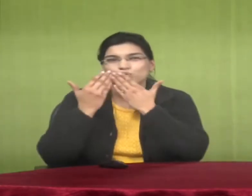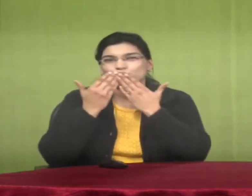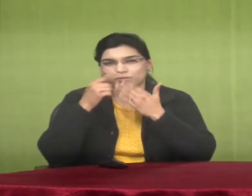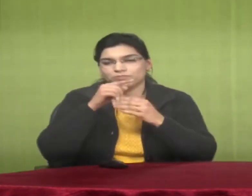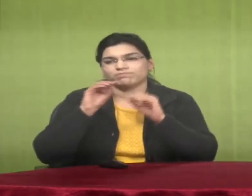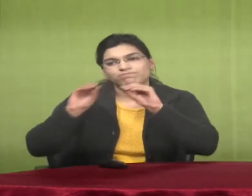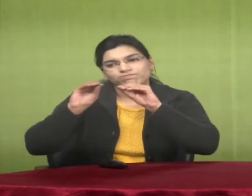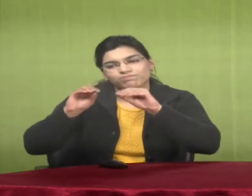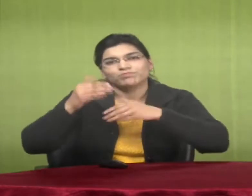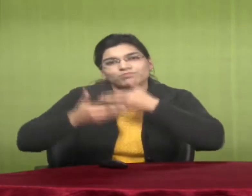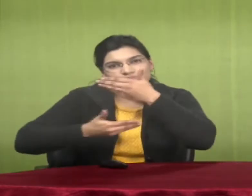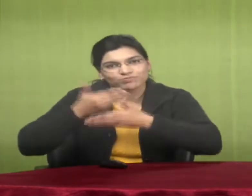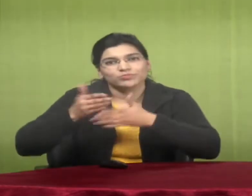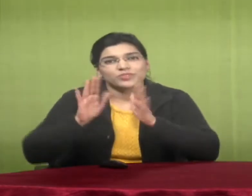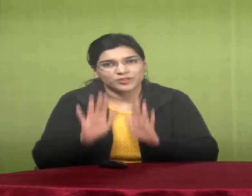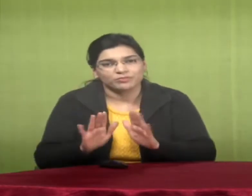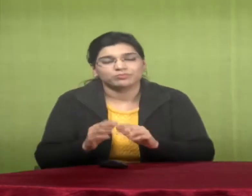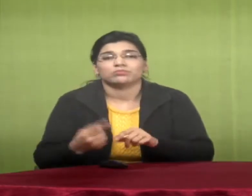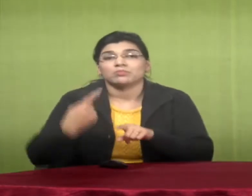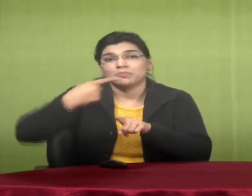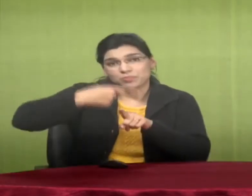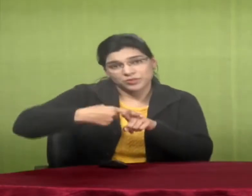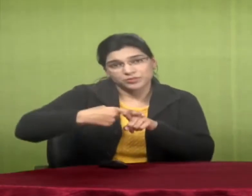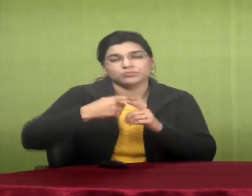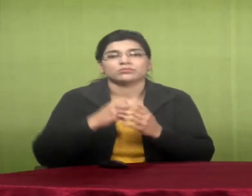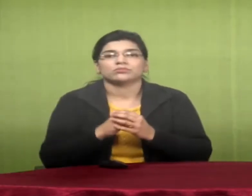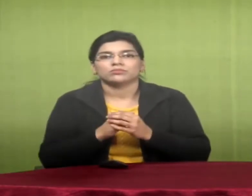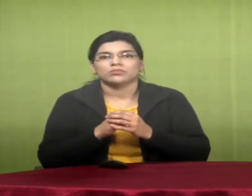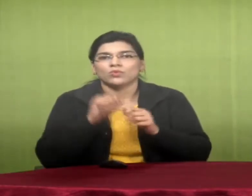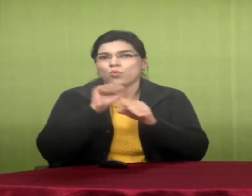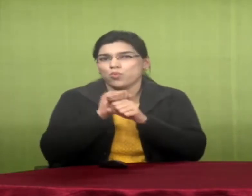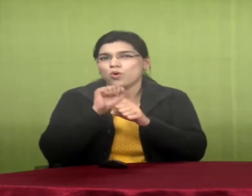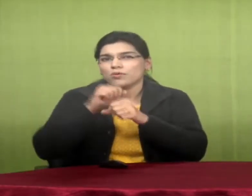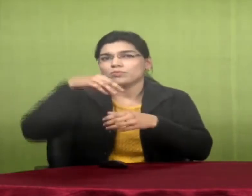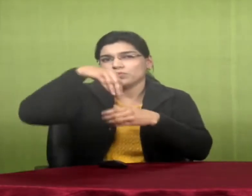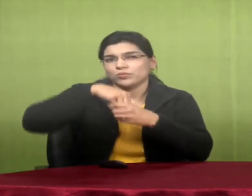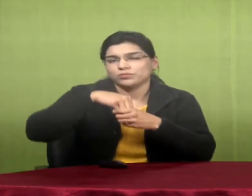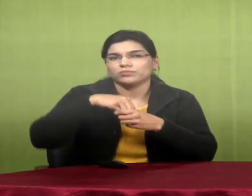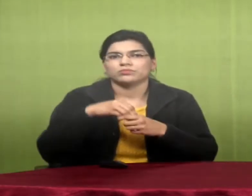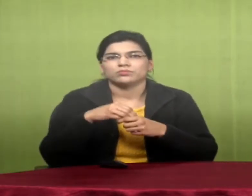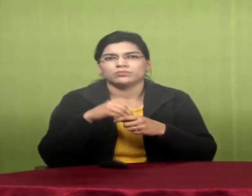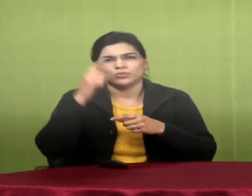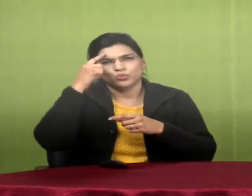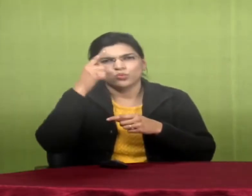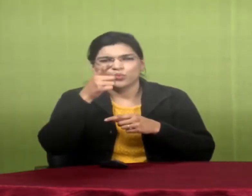in school, worked in a mill, wrote for a newspaper,